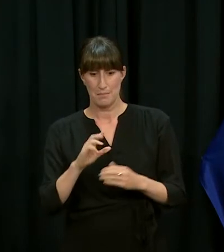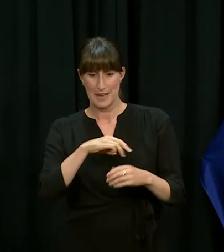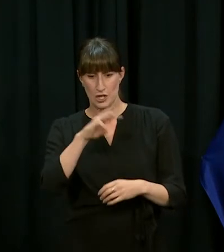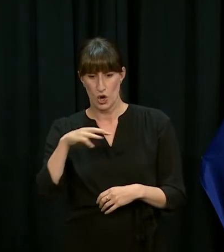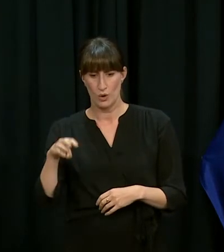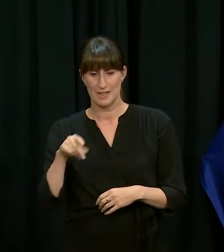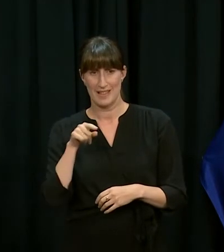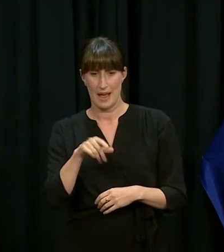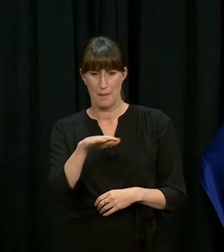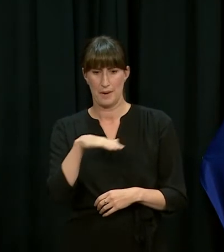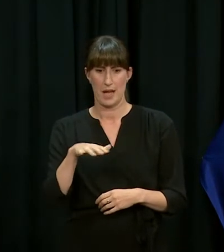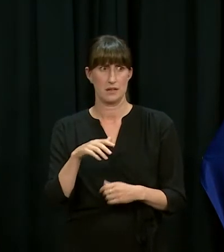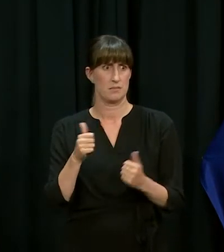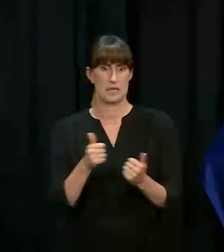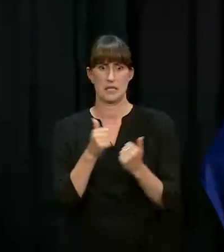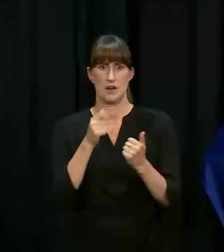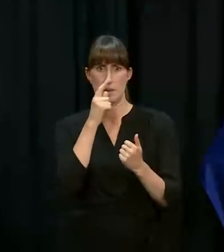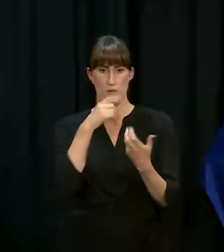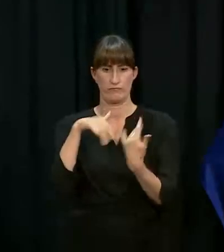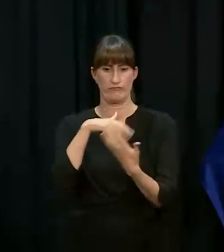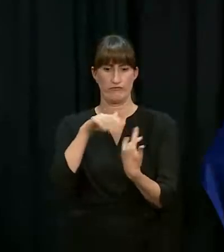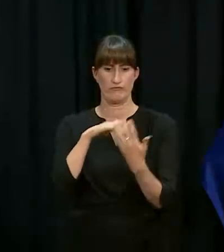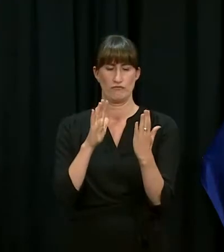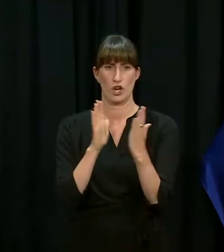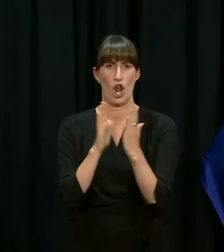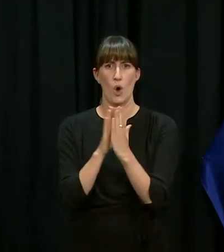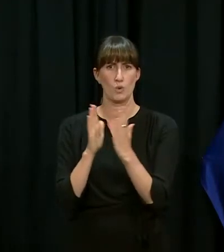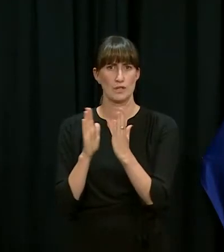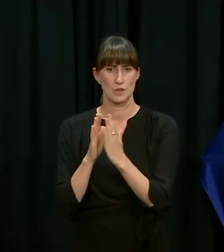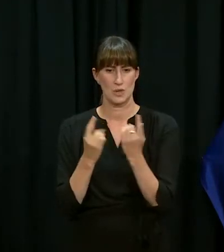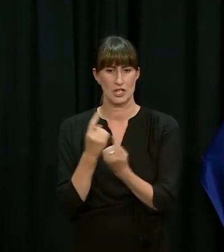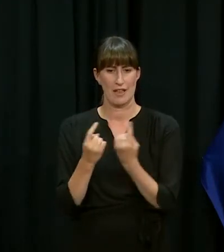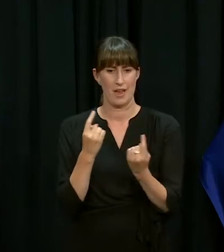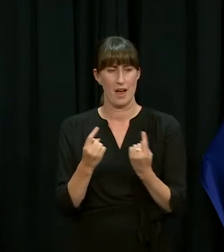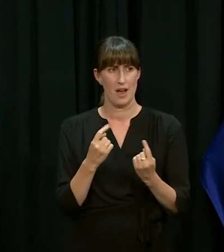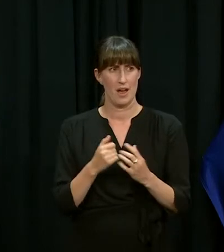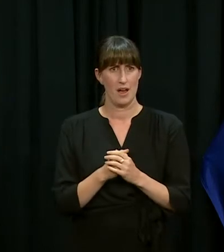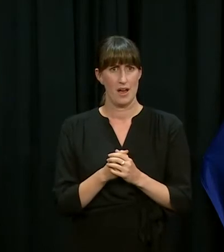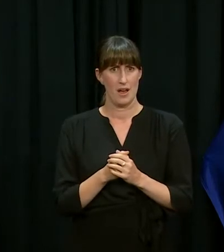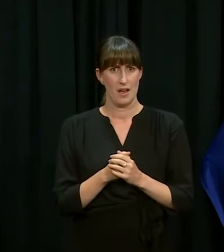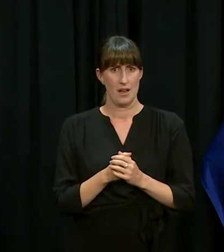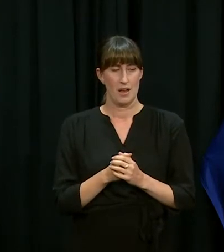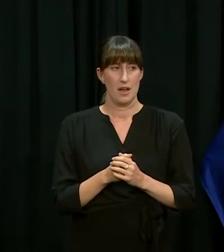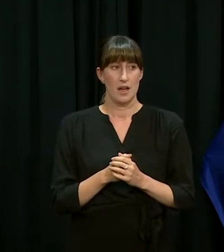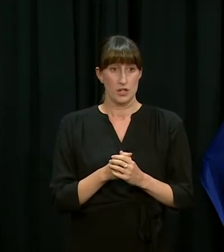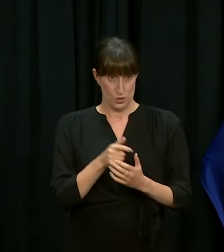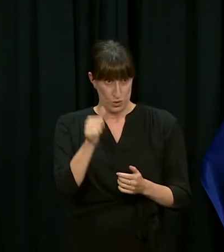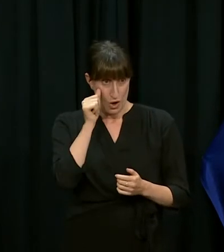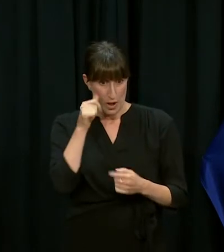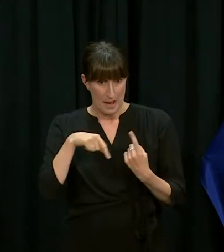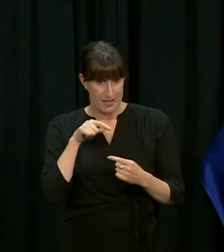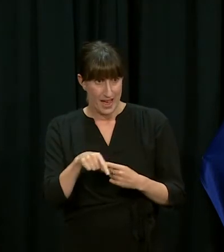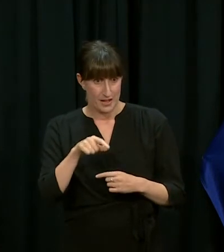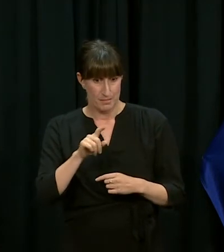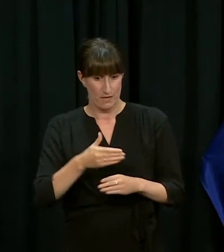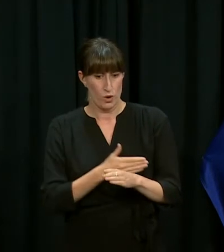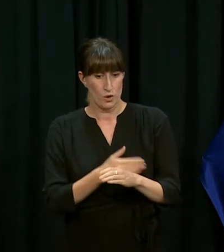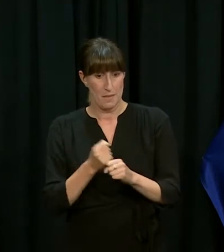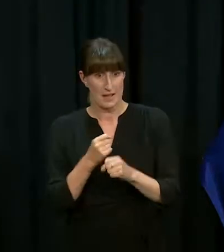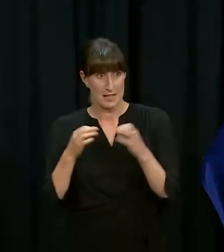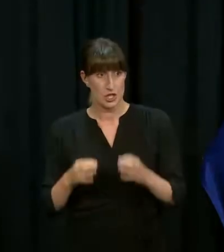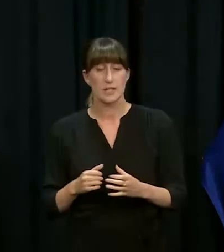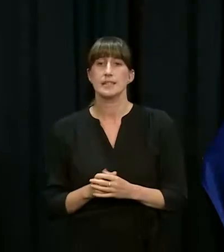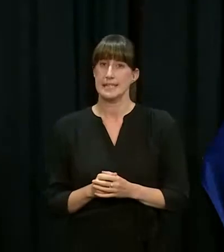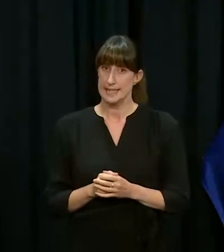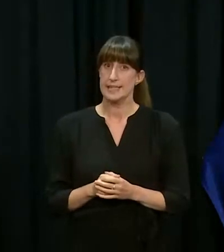a McDonald's, did that have any bearing on your decision today? We certainly knew that information, that